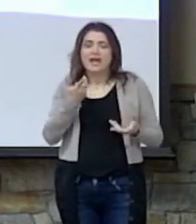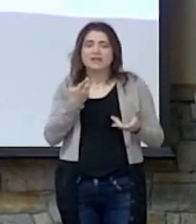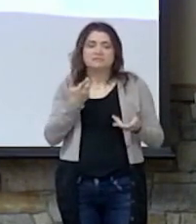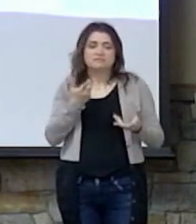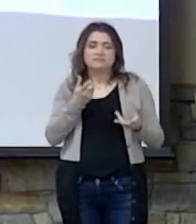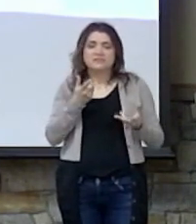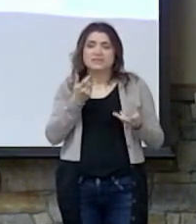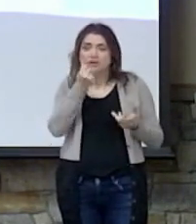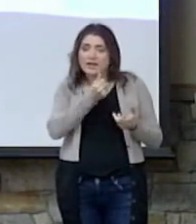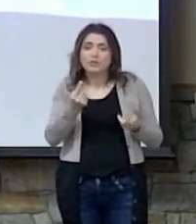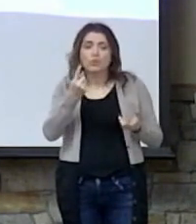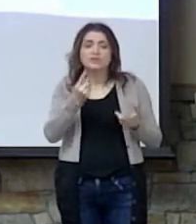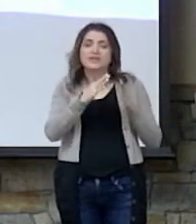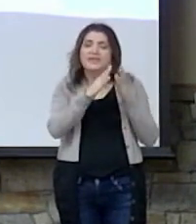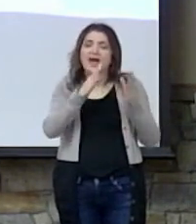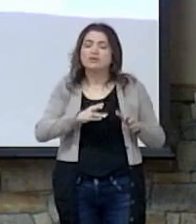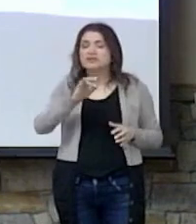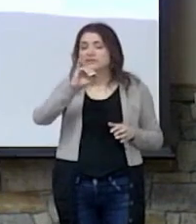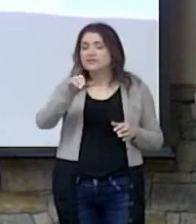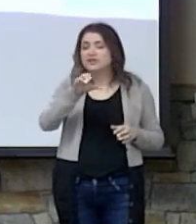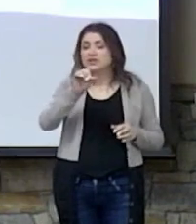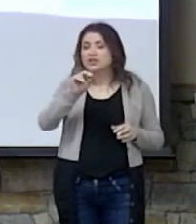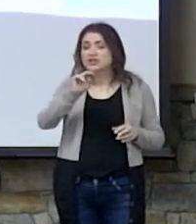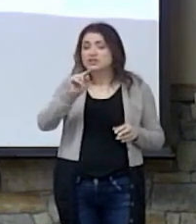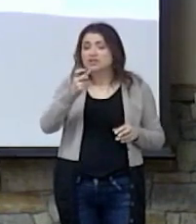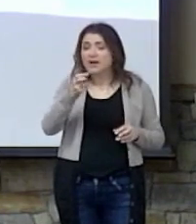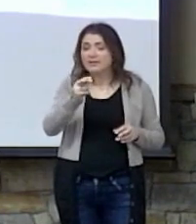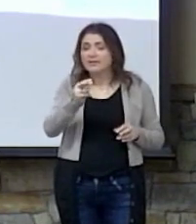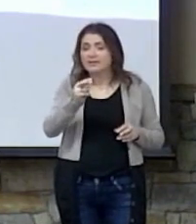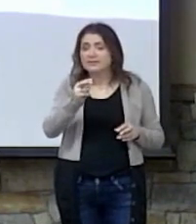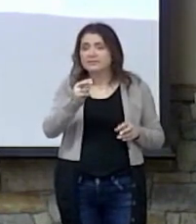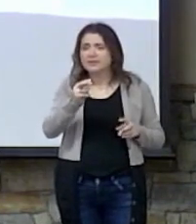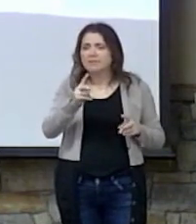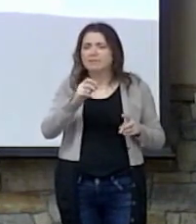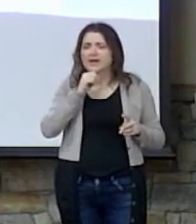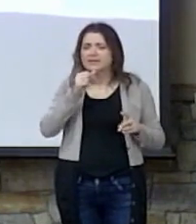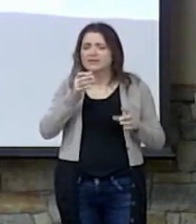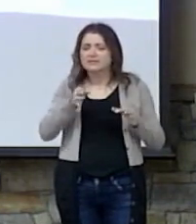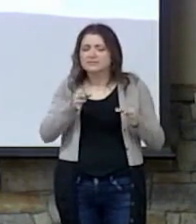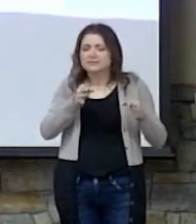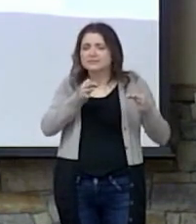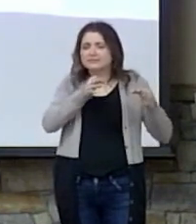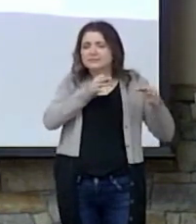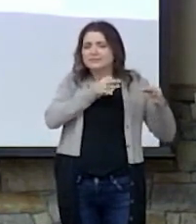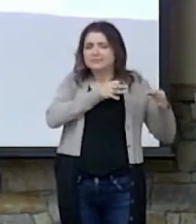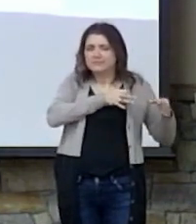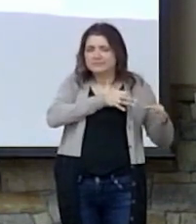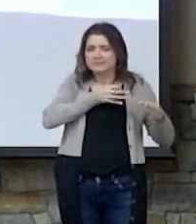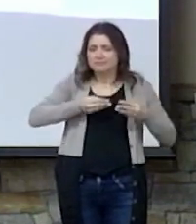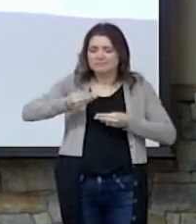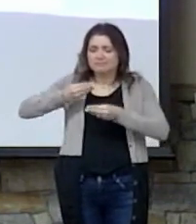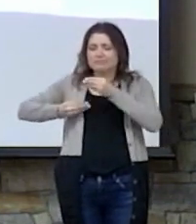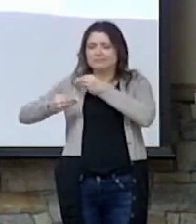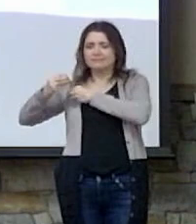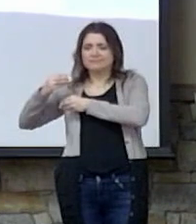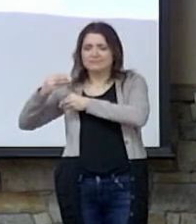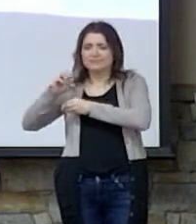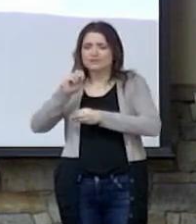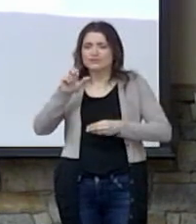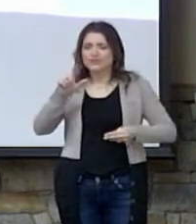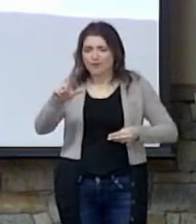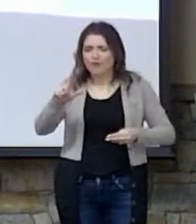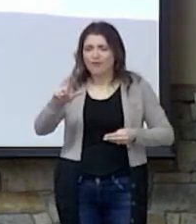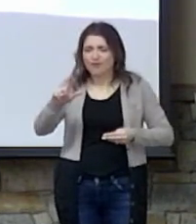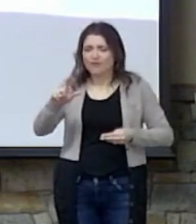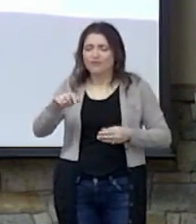show kindness to? He would have technically been correct, but he cast the net farther than he has to. I want you to